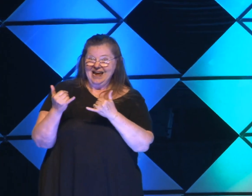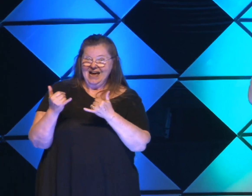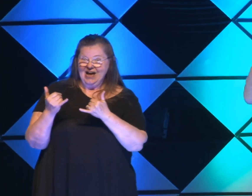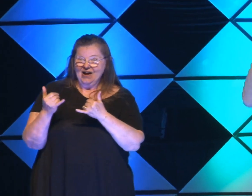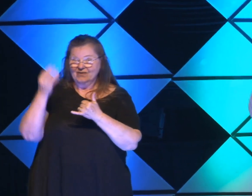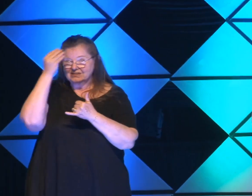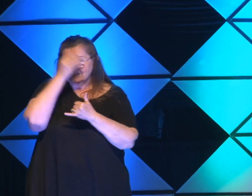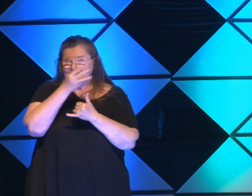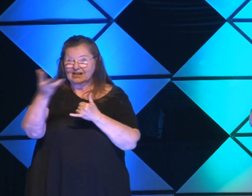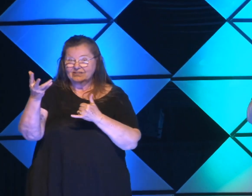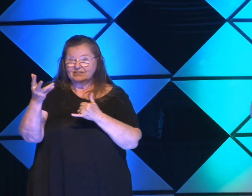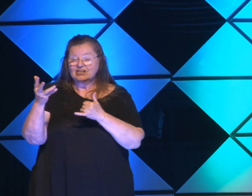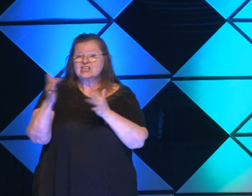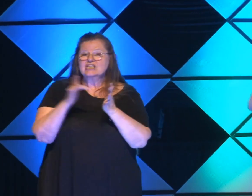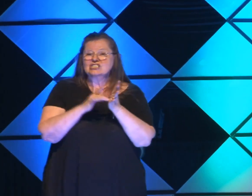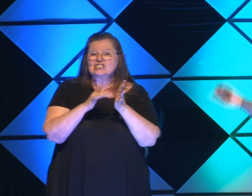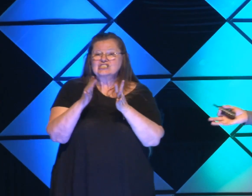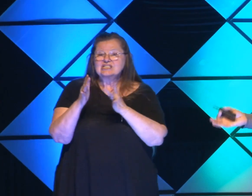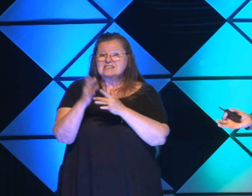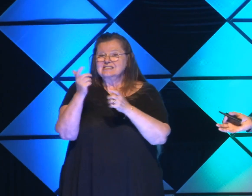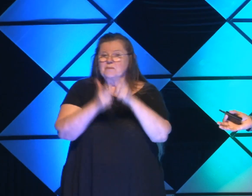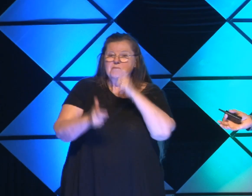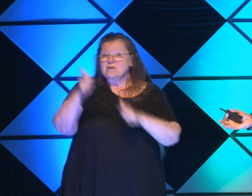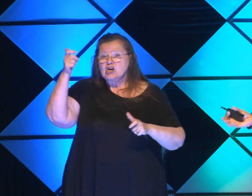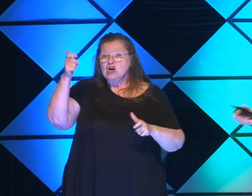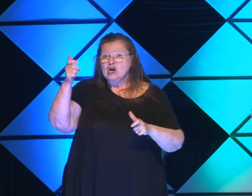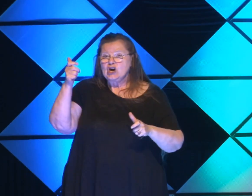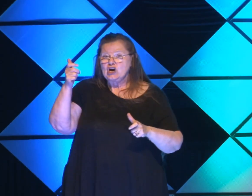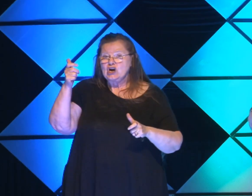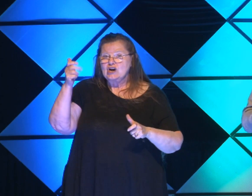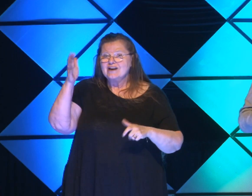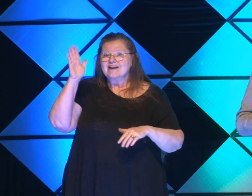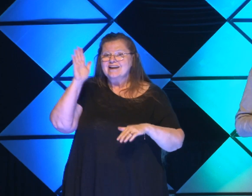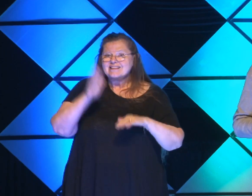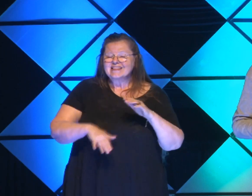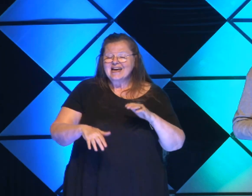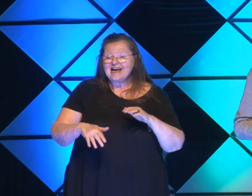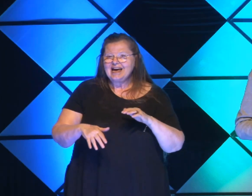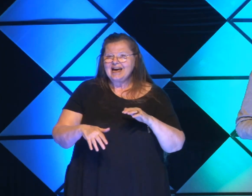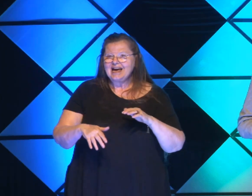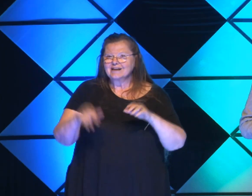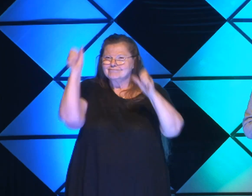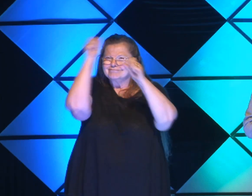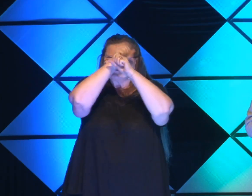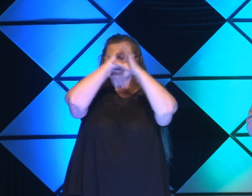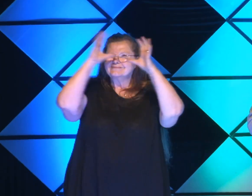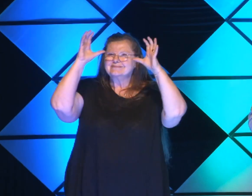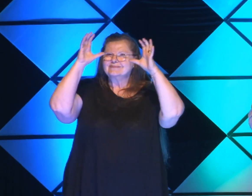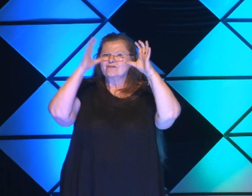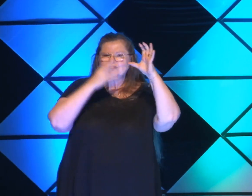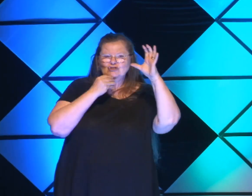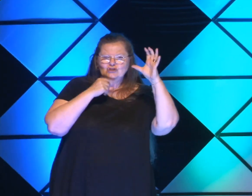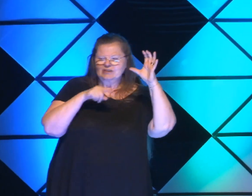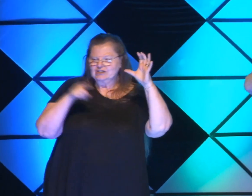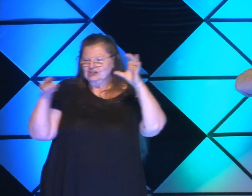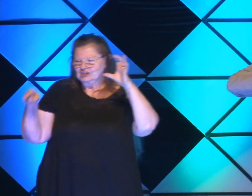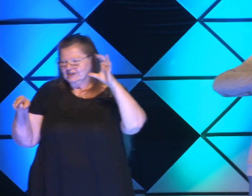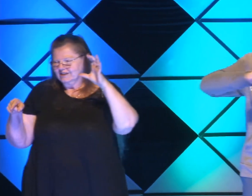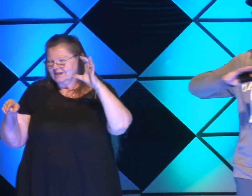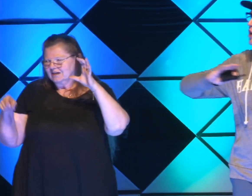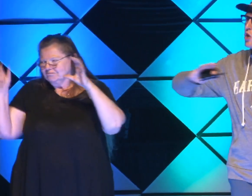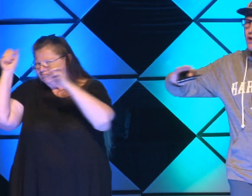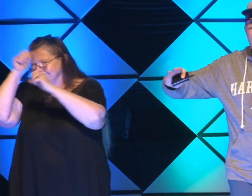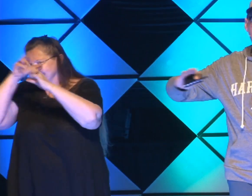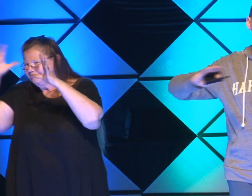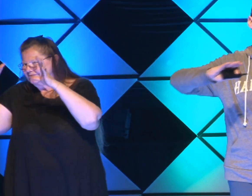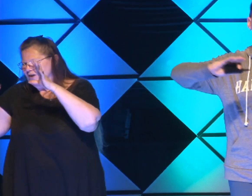say, Jesus is bigger than any idea of Messiah that the Jewish people have, is bigger than any idea